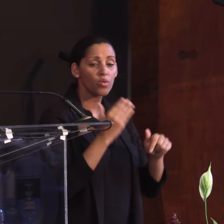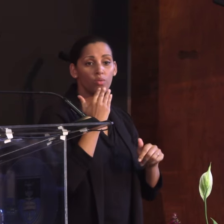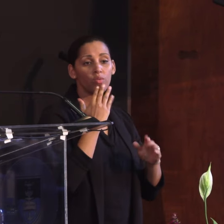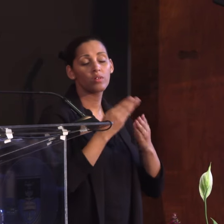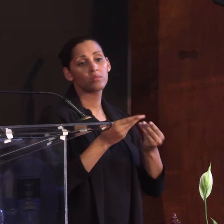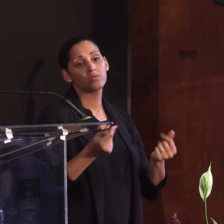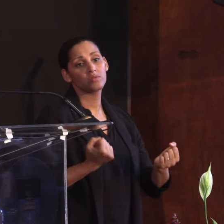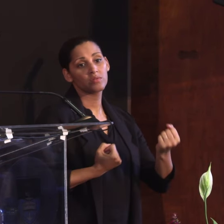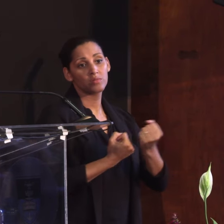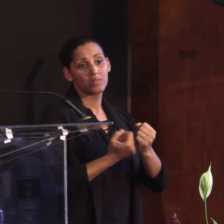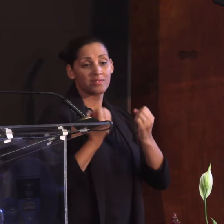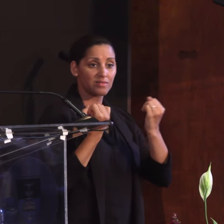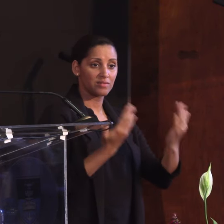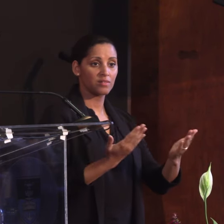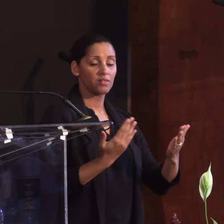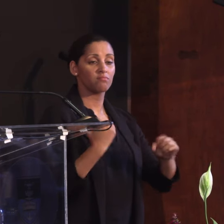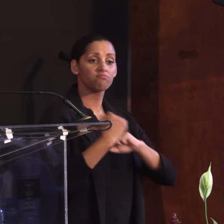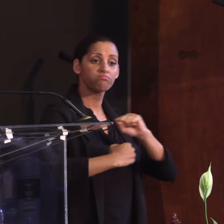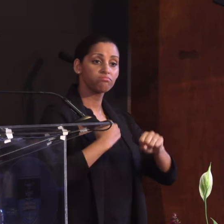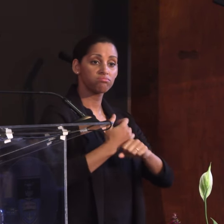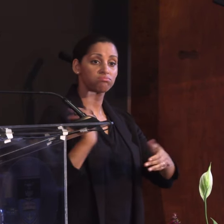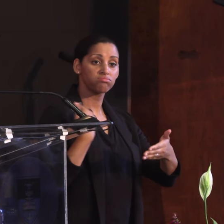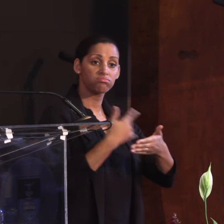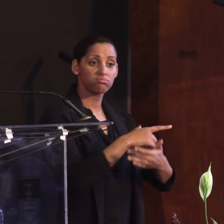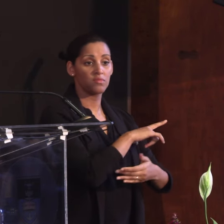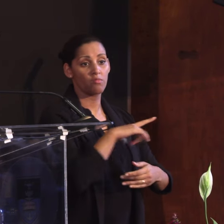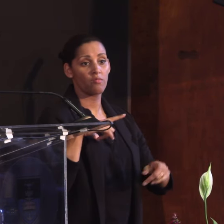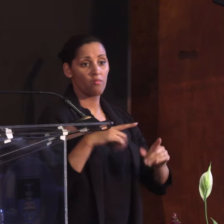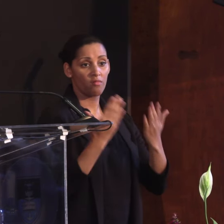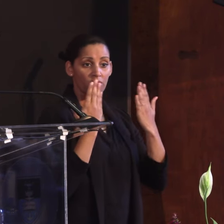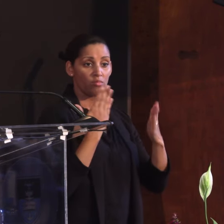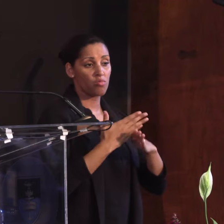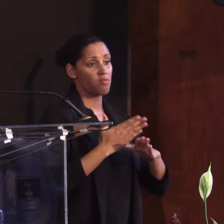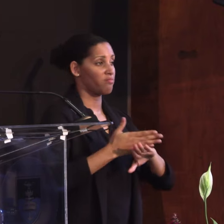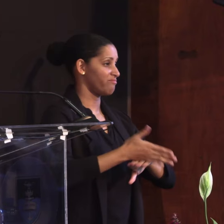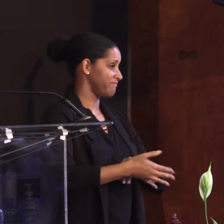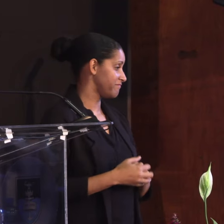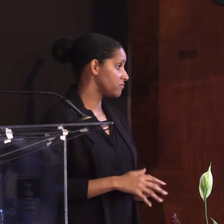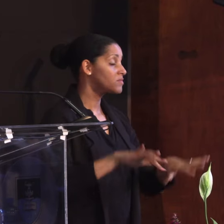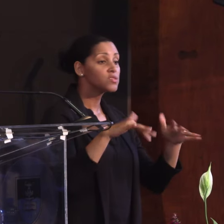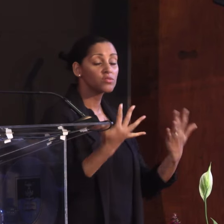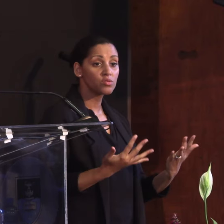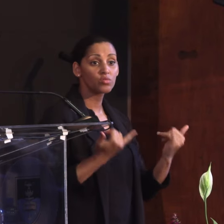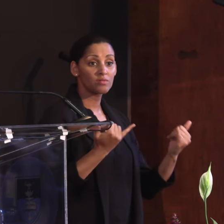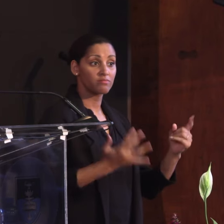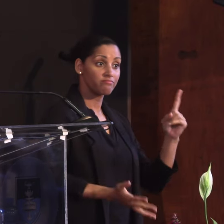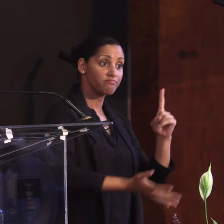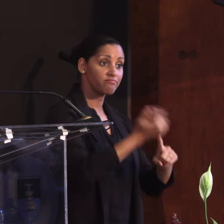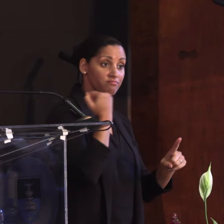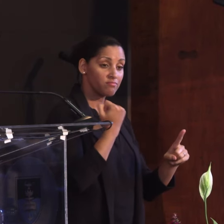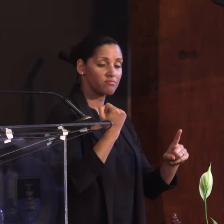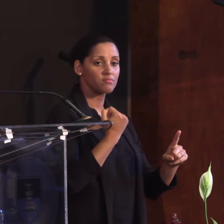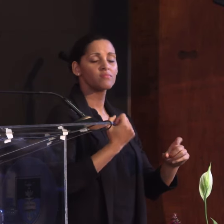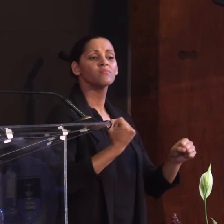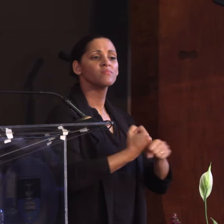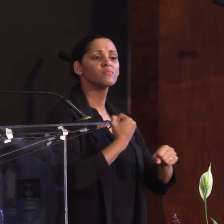support over the long years of study and hard work. Today's milestone is also a result of the